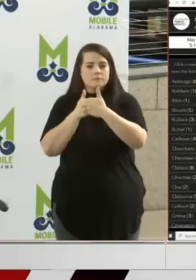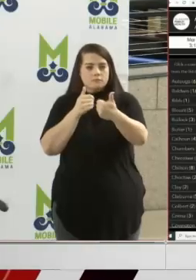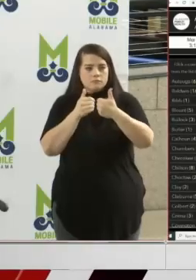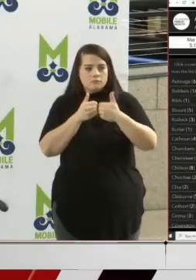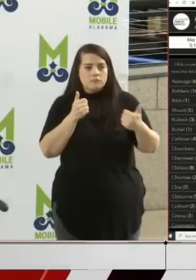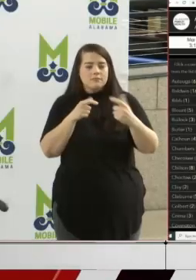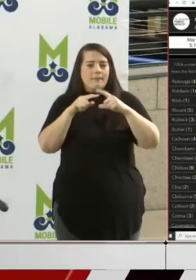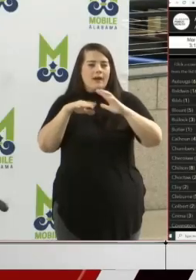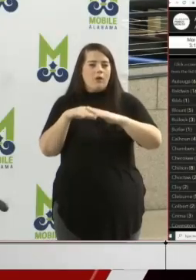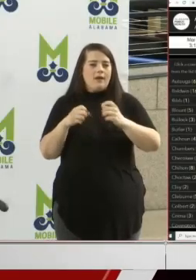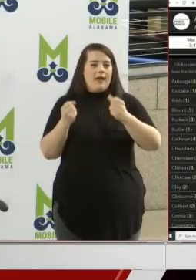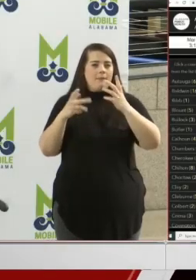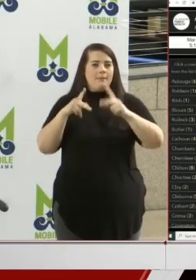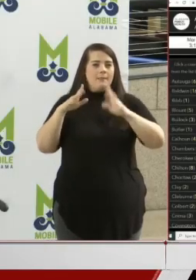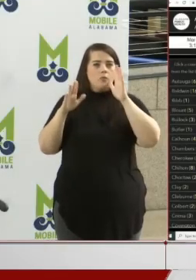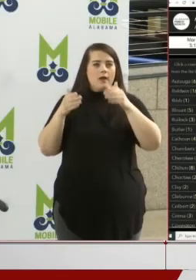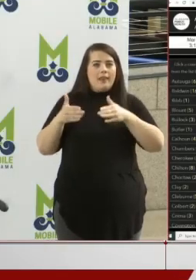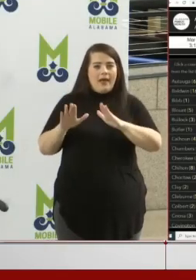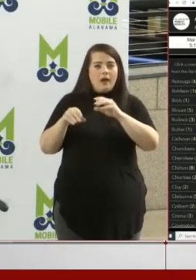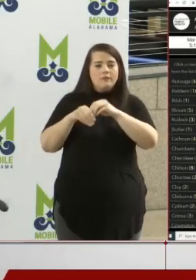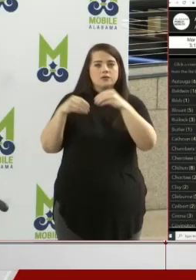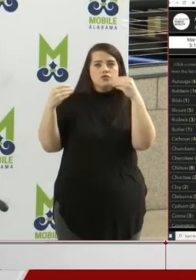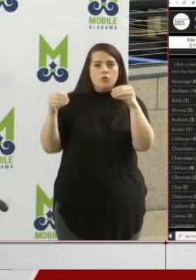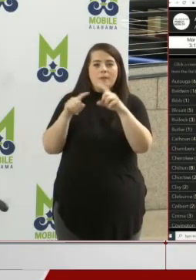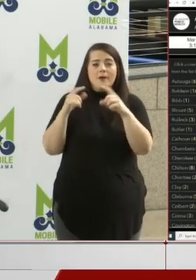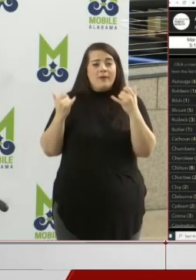depending on the number of people that we will allow in the store.